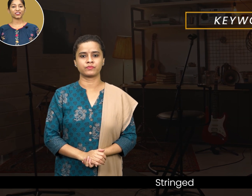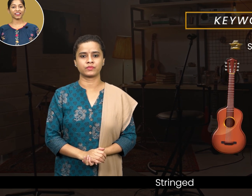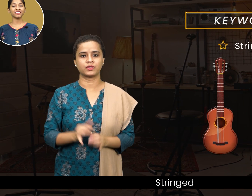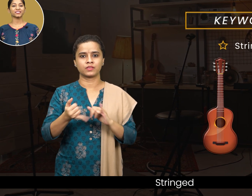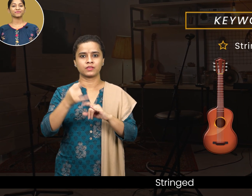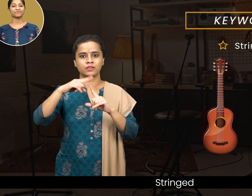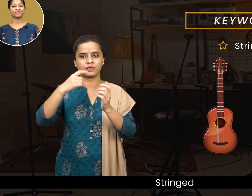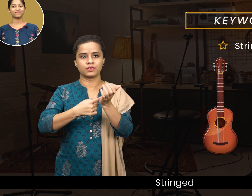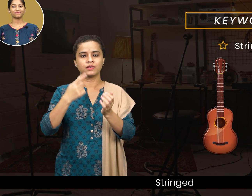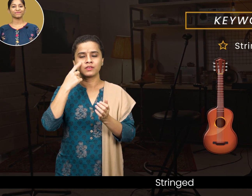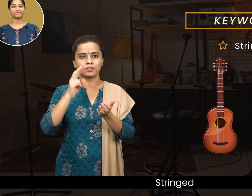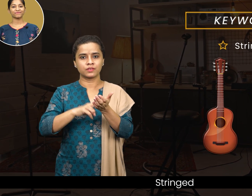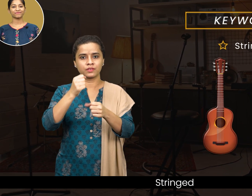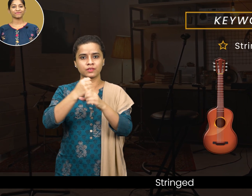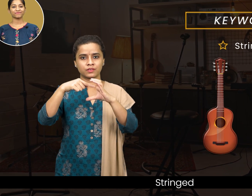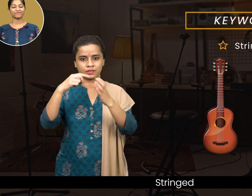stringed,